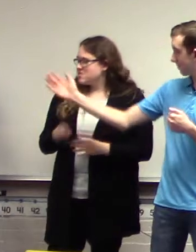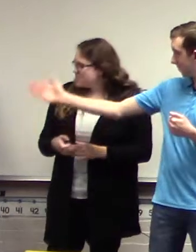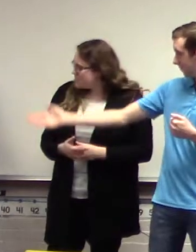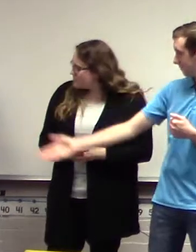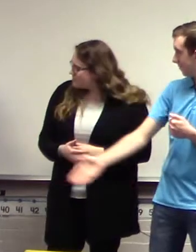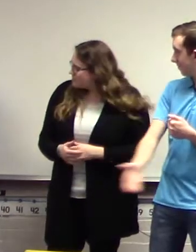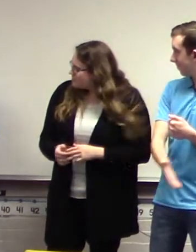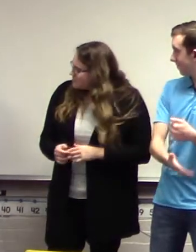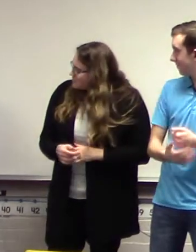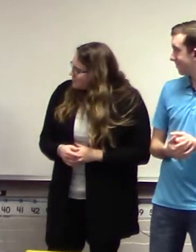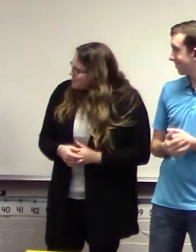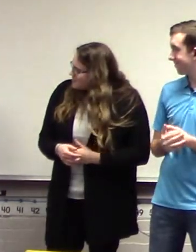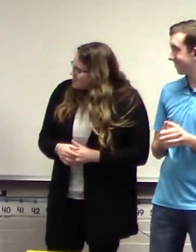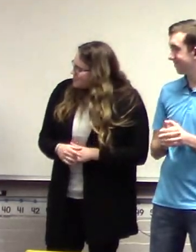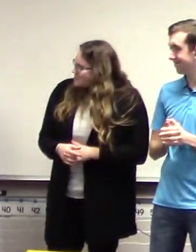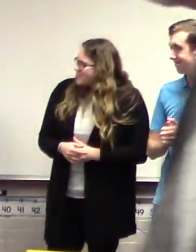to? Bela?